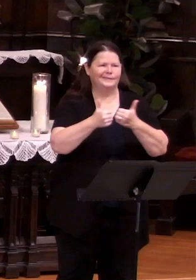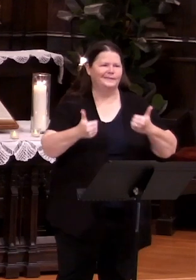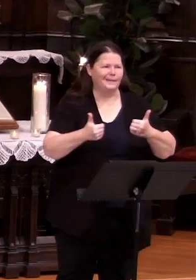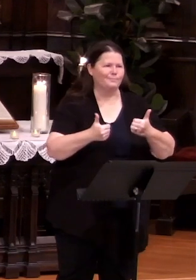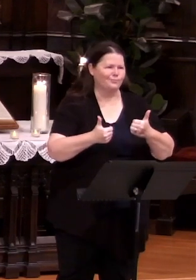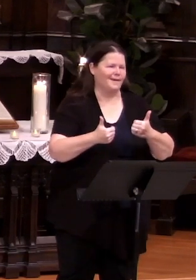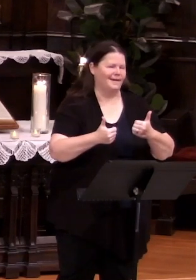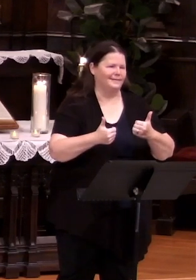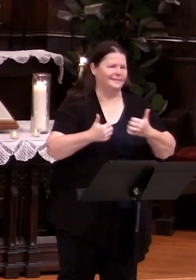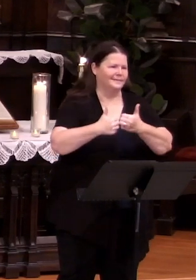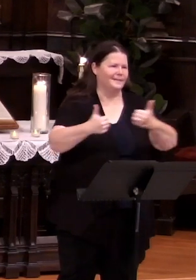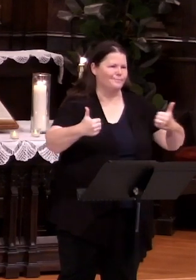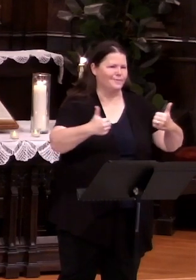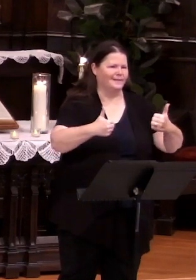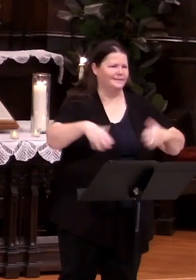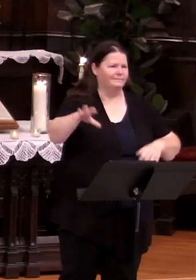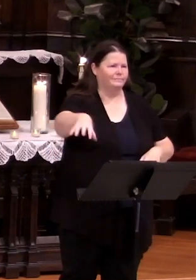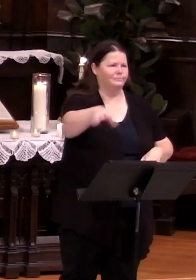one another.